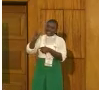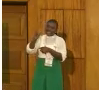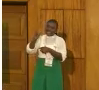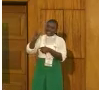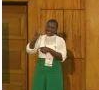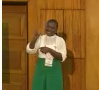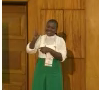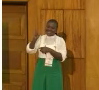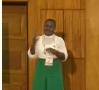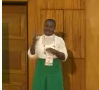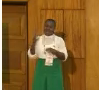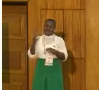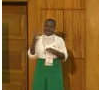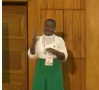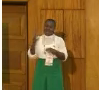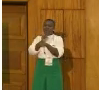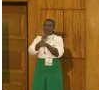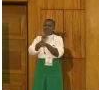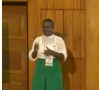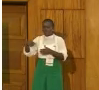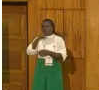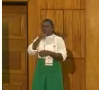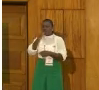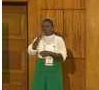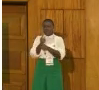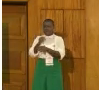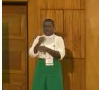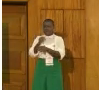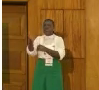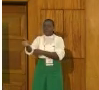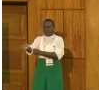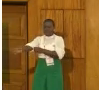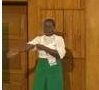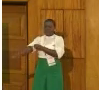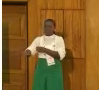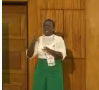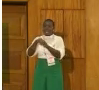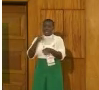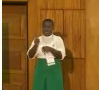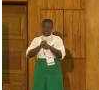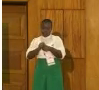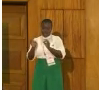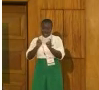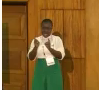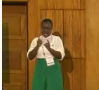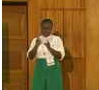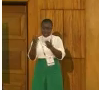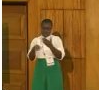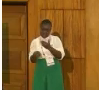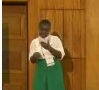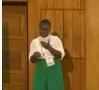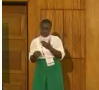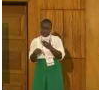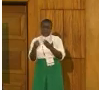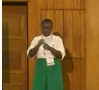Nigeria. And then it didn't just end there, because in the training we'll do pre and post, but it didn't just end there. It will definitely show that, oh, maybe there was